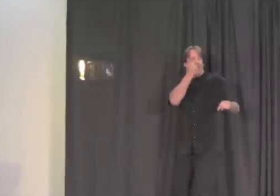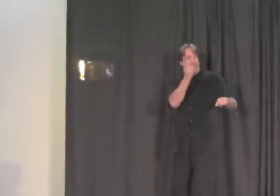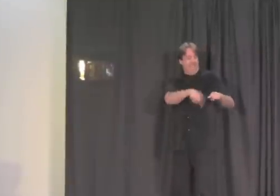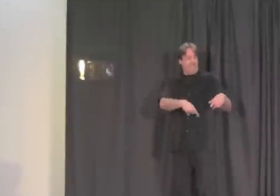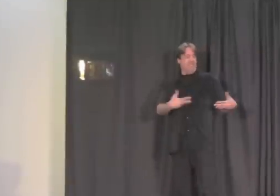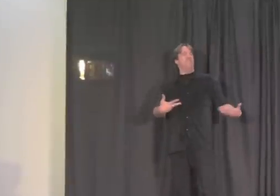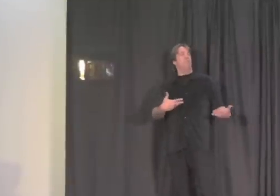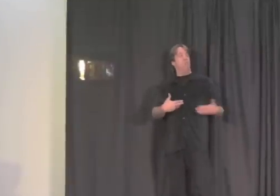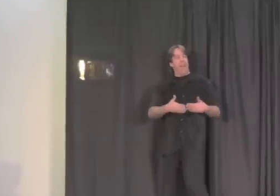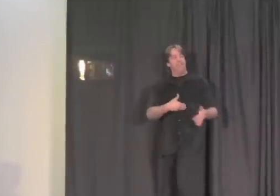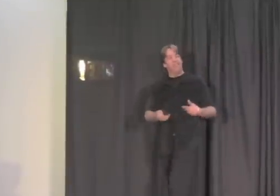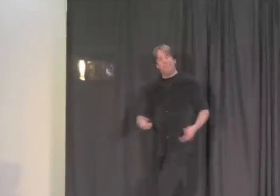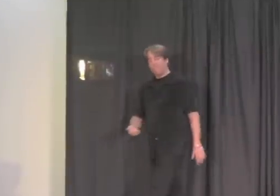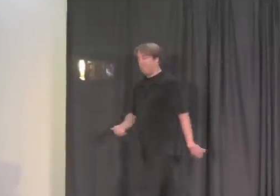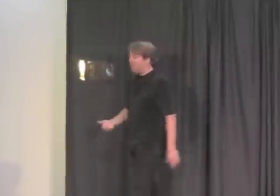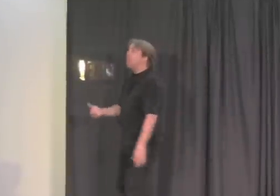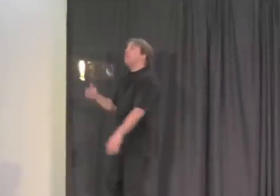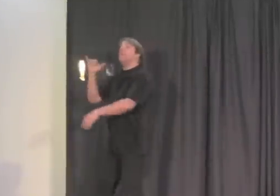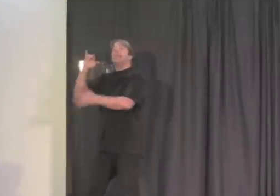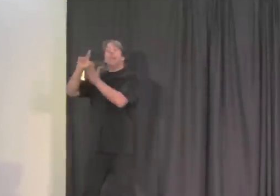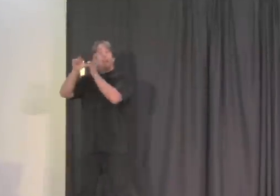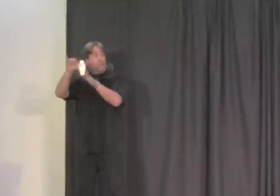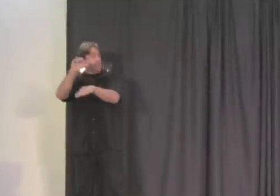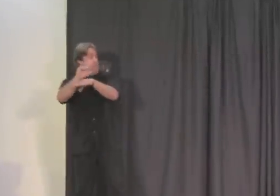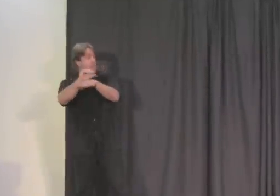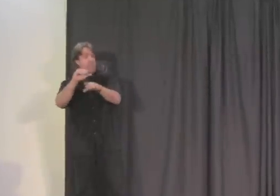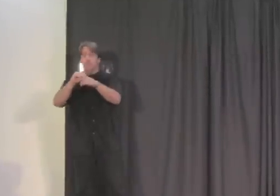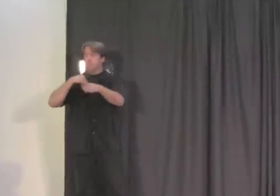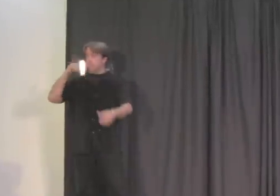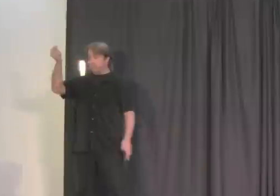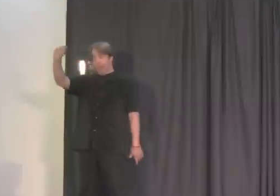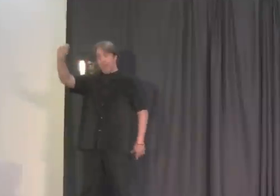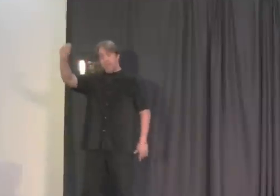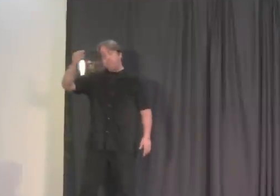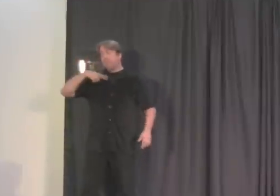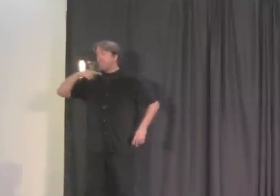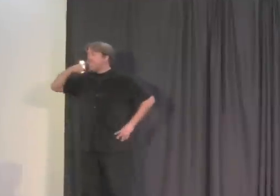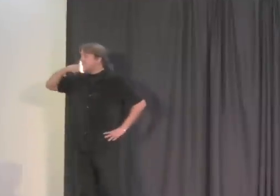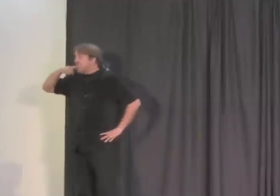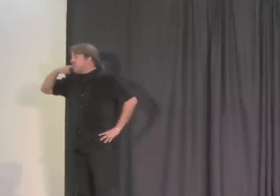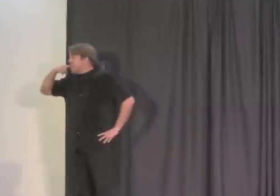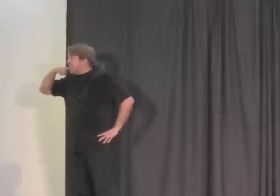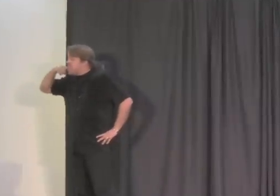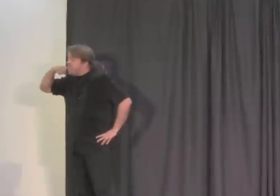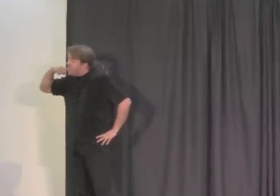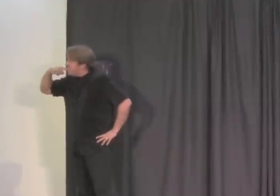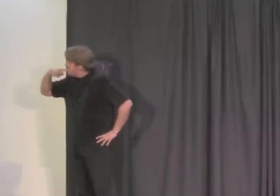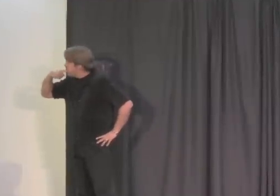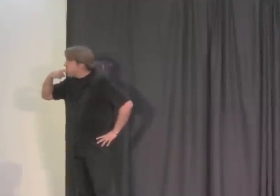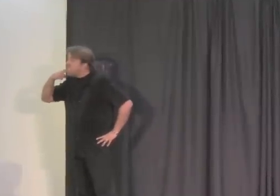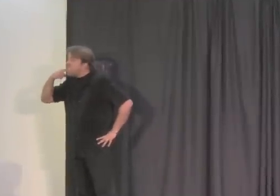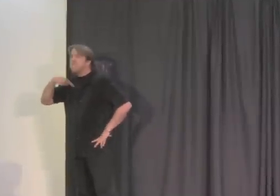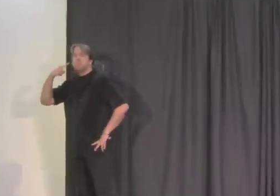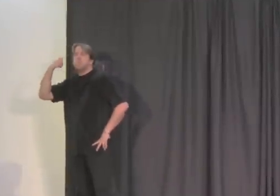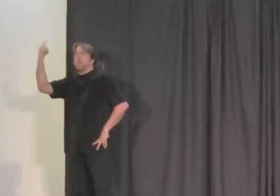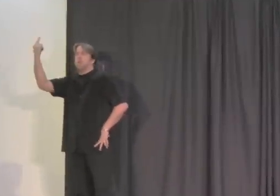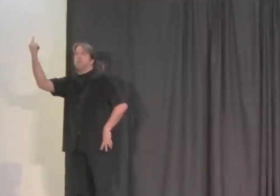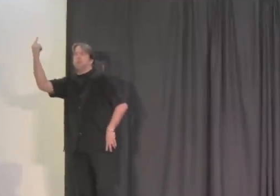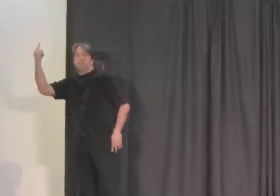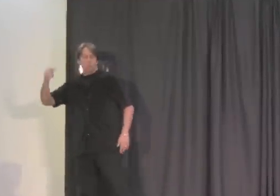I'd be like, whatever, you can't do anything. Later that night, I would be in the bathroom brushing my teeth when I would hear